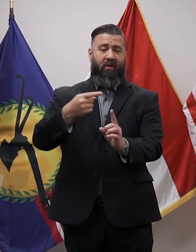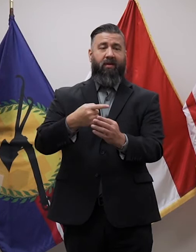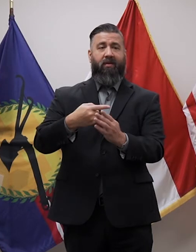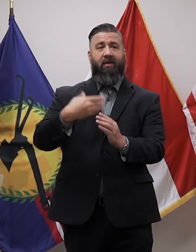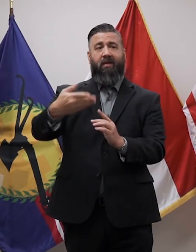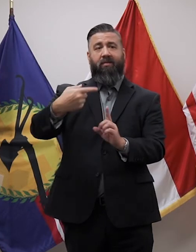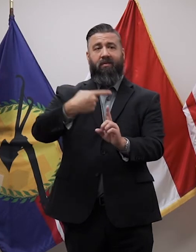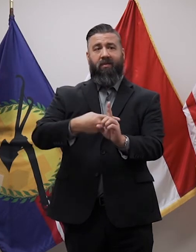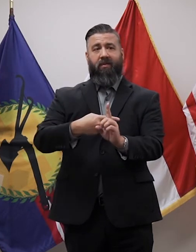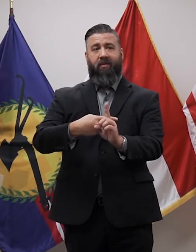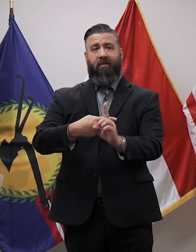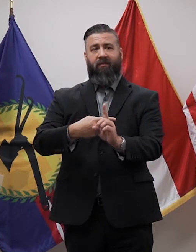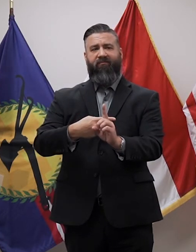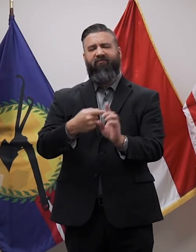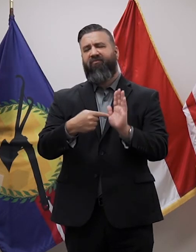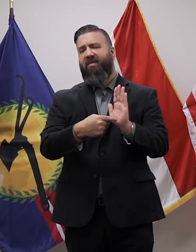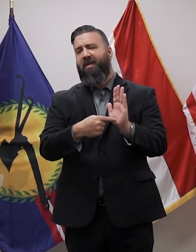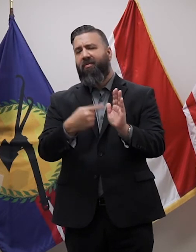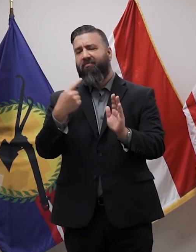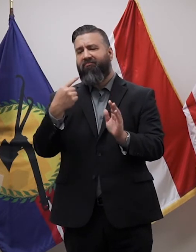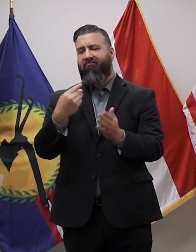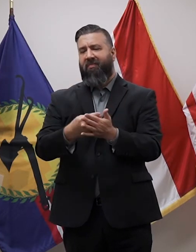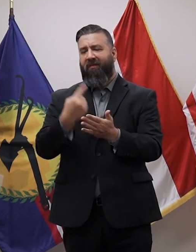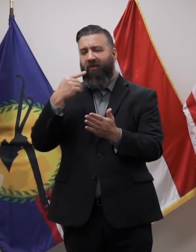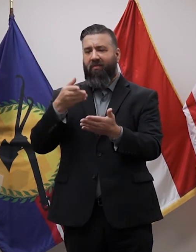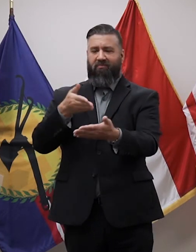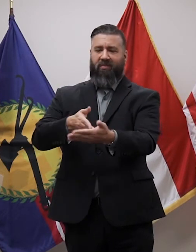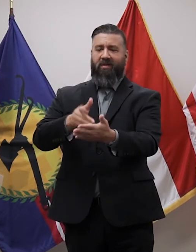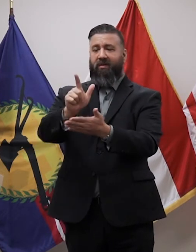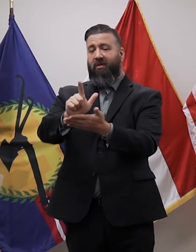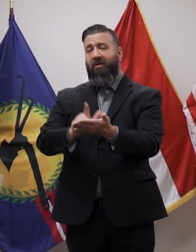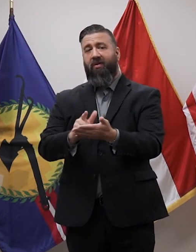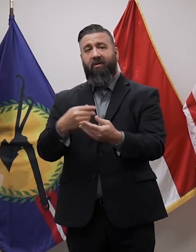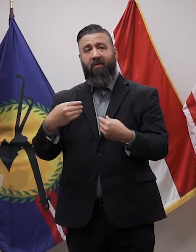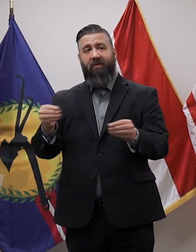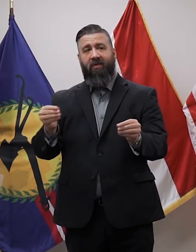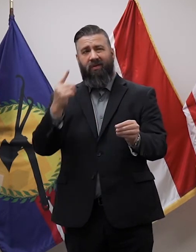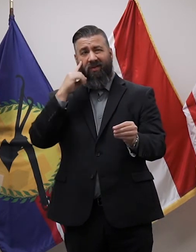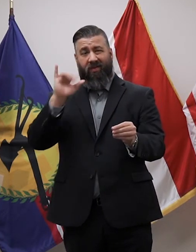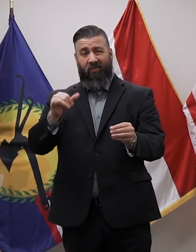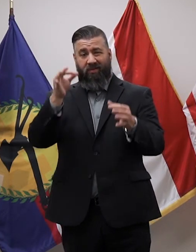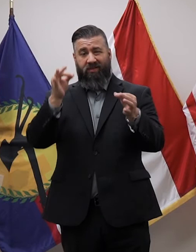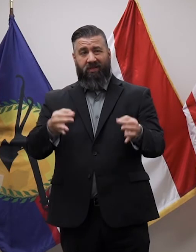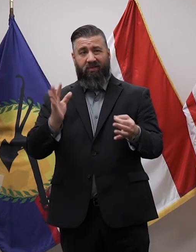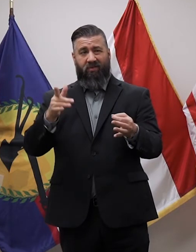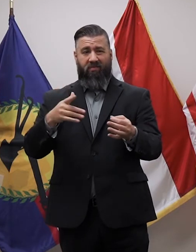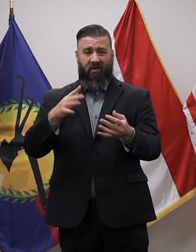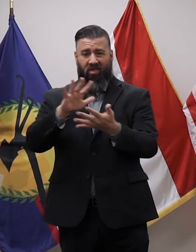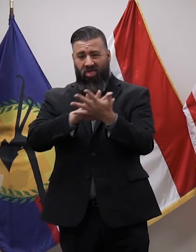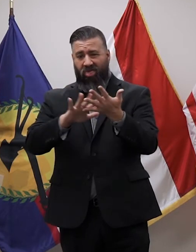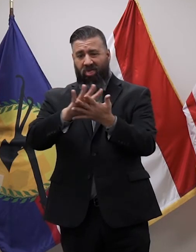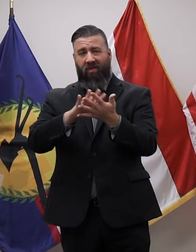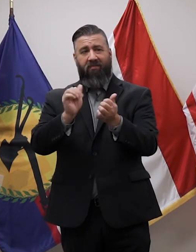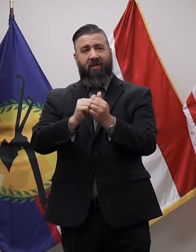money for the prosecuting attorney's office. Are you concerned that those decisions will get bogged down in some of the politics of the election